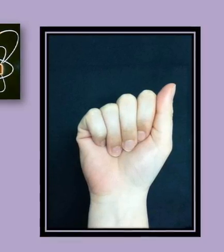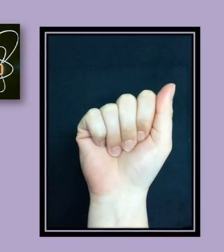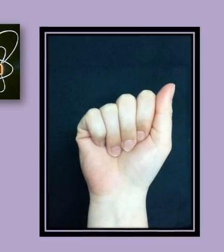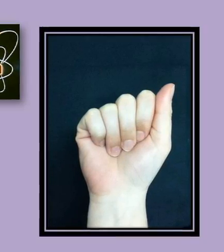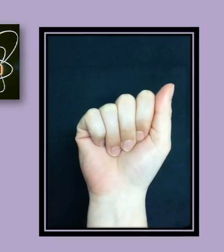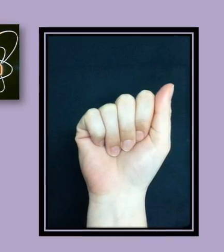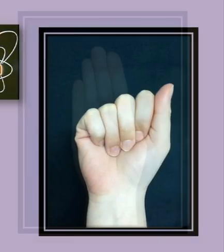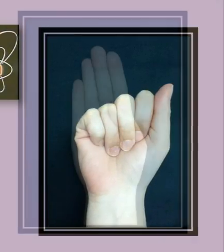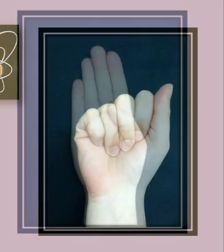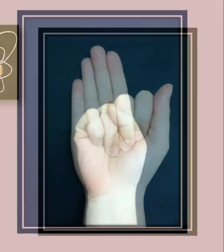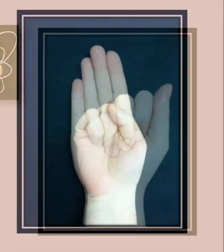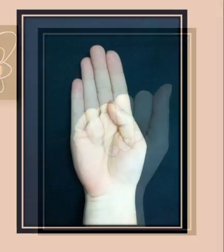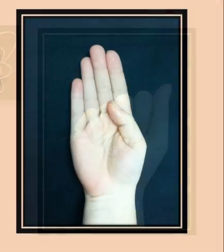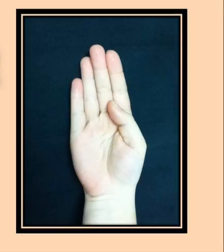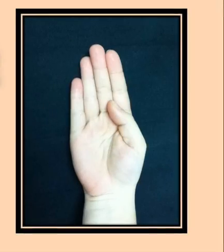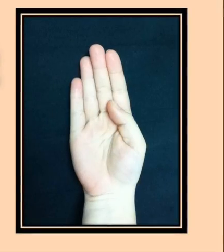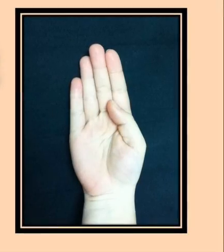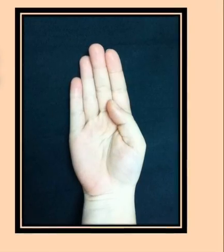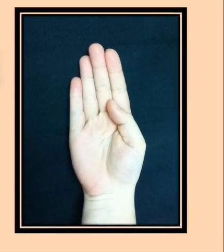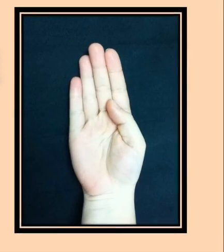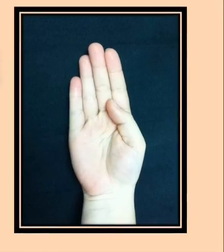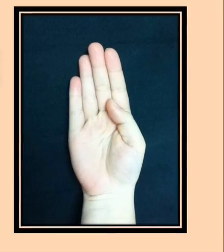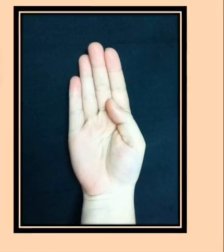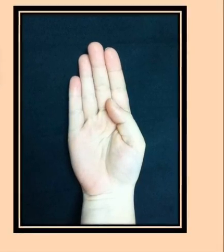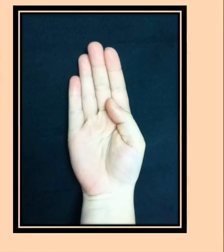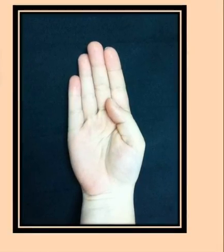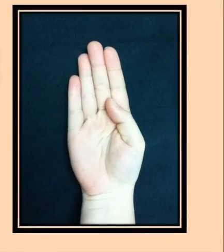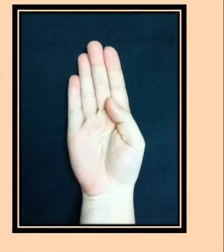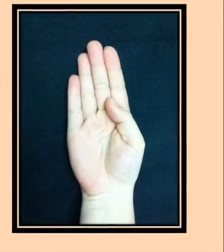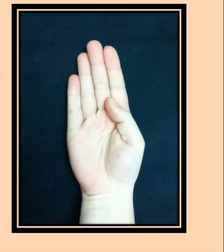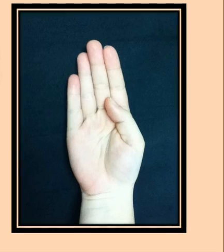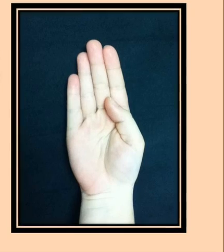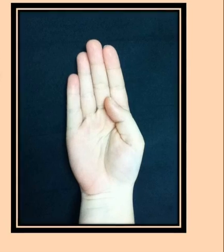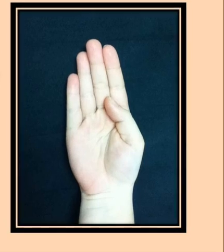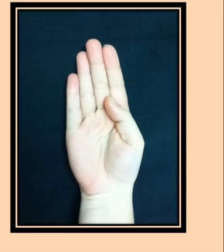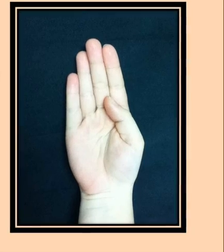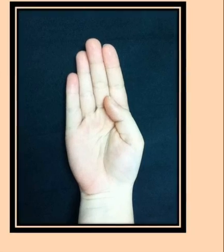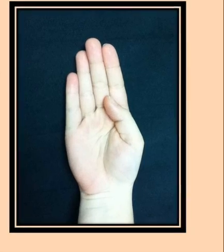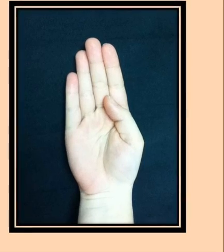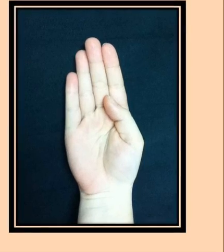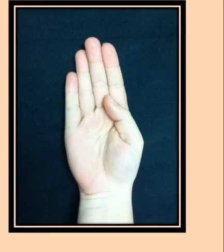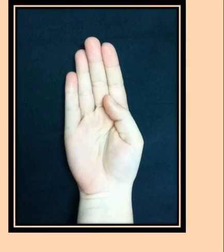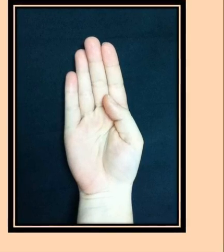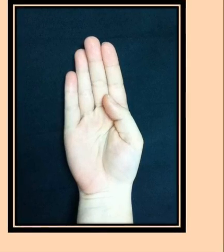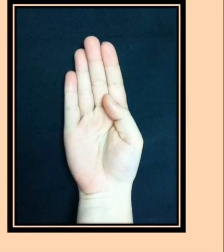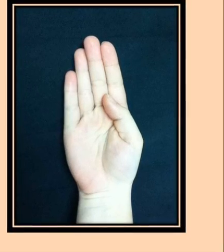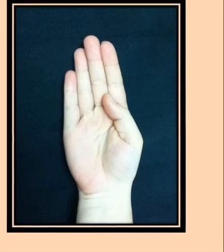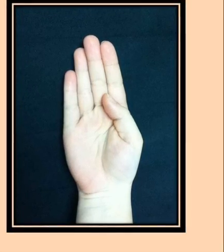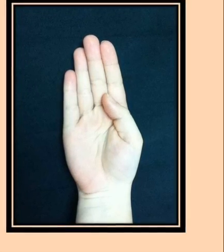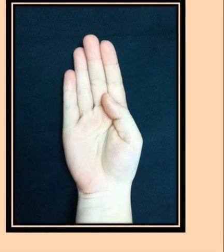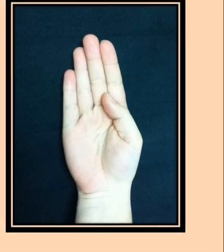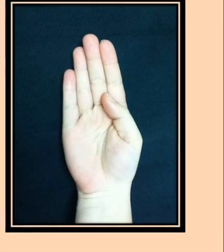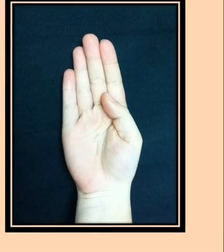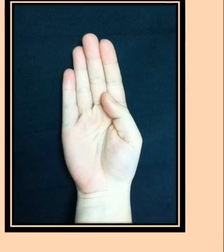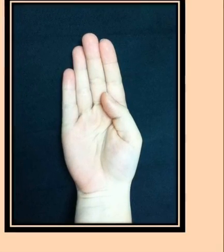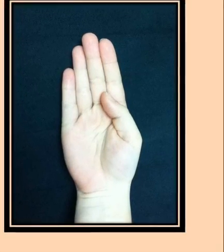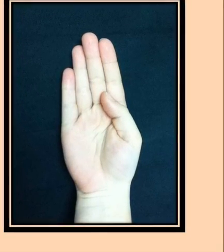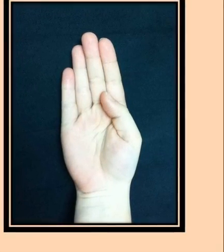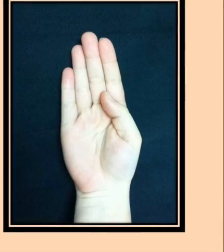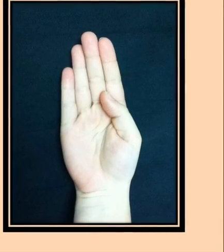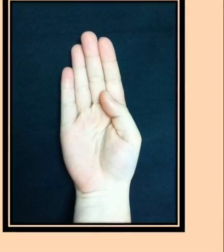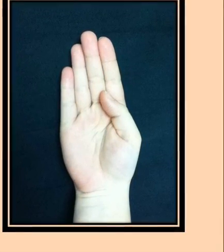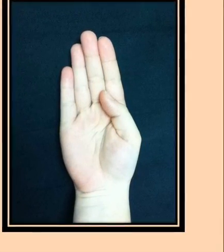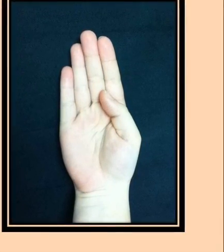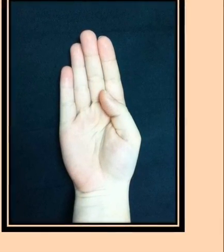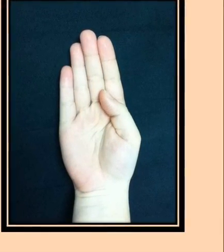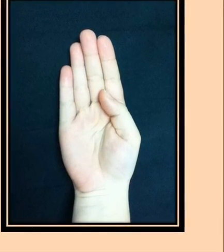part of the fist. B is for ball. The sign for the letter B is very simple. What you're going